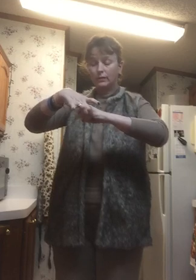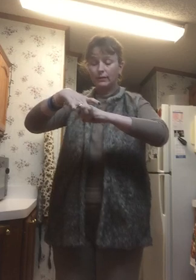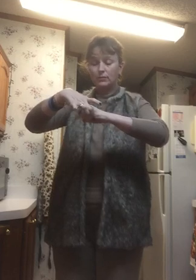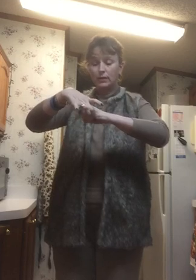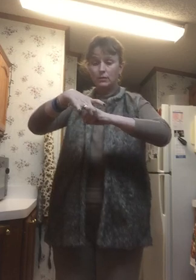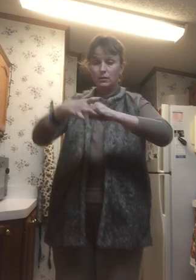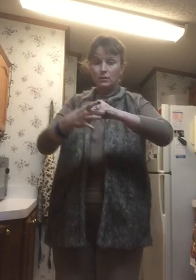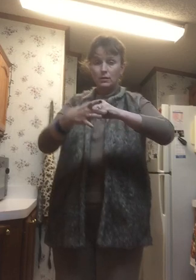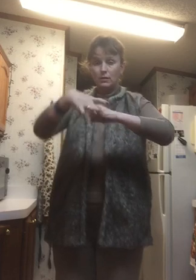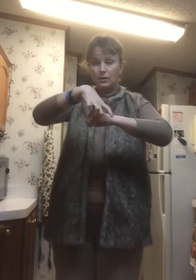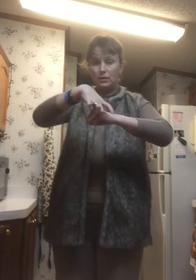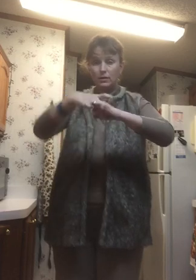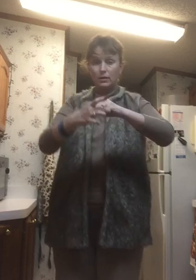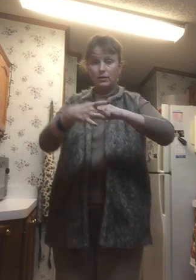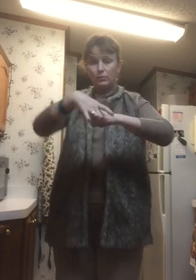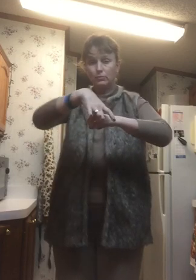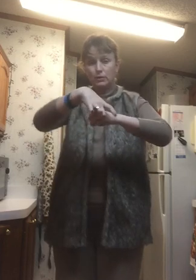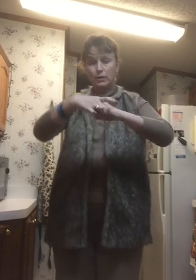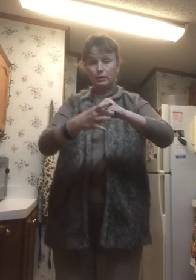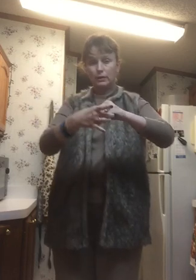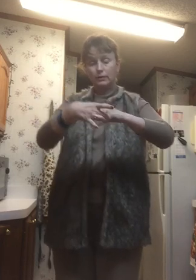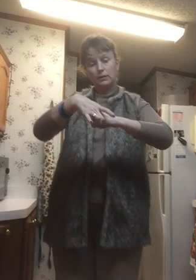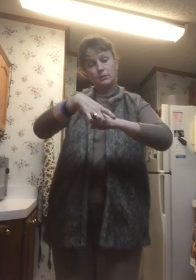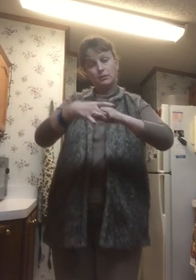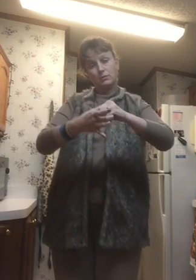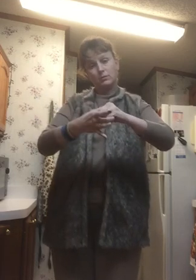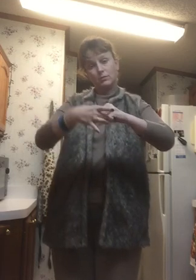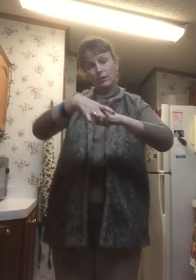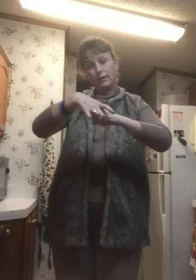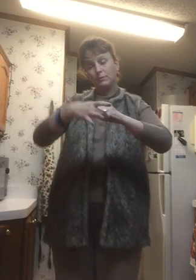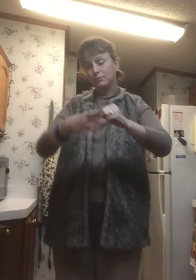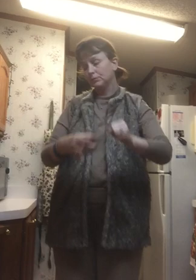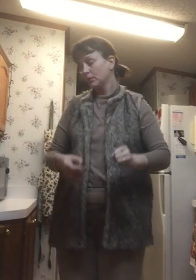left hand, and rotate it like this, okay?